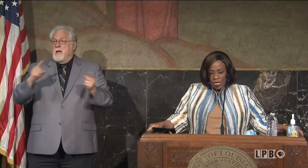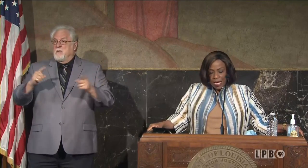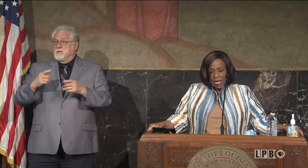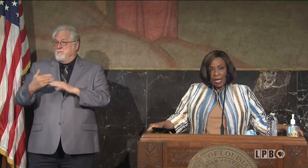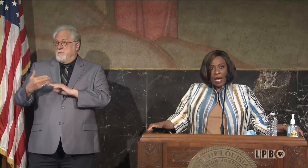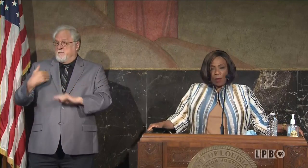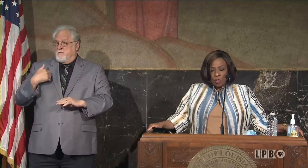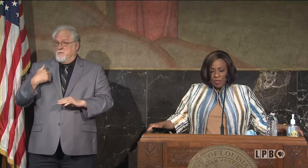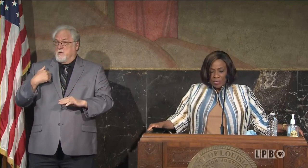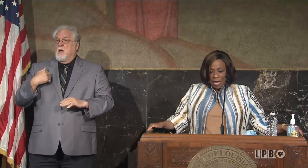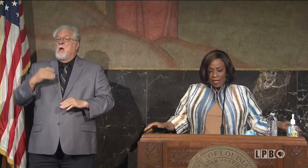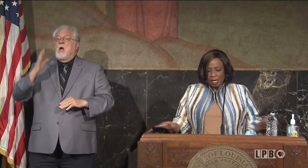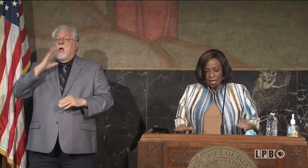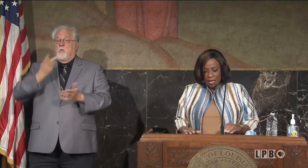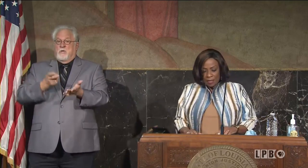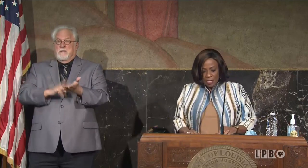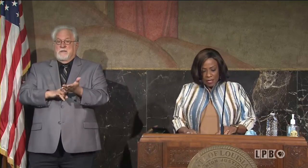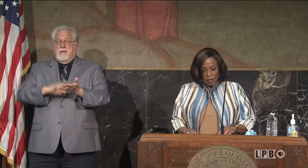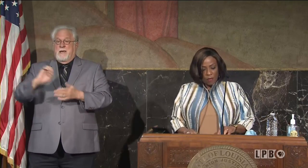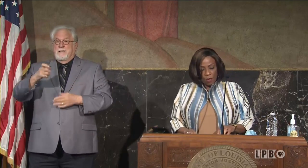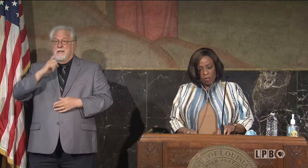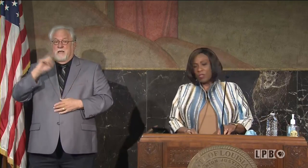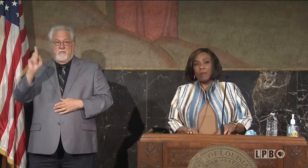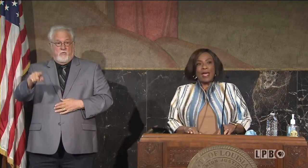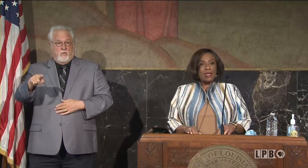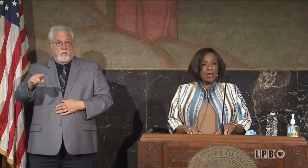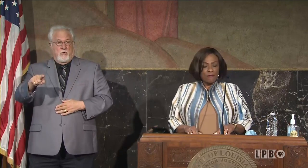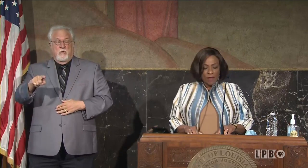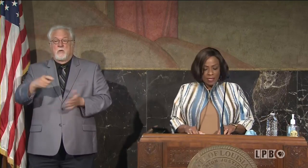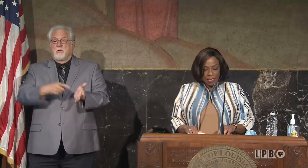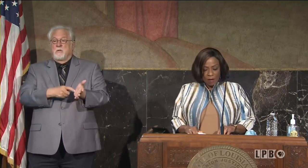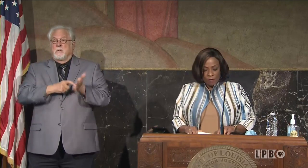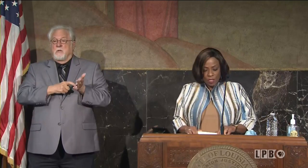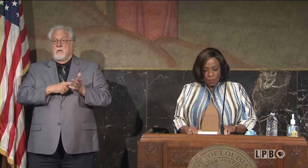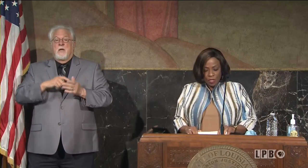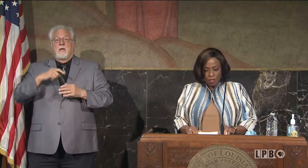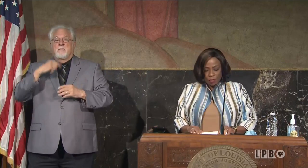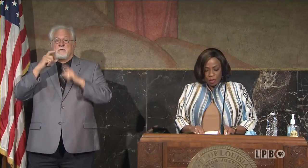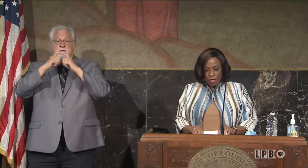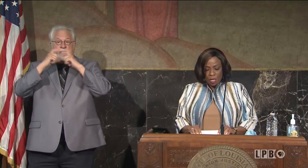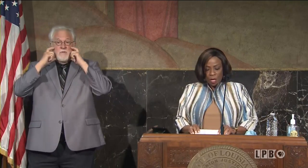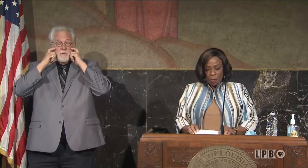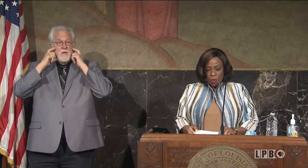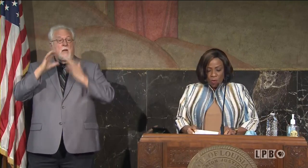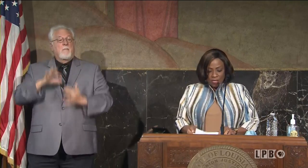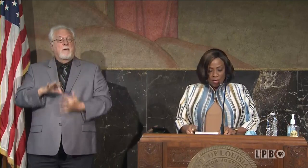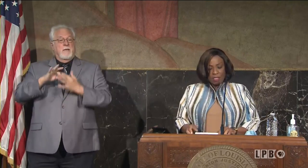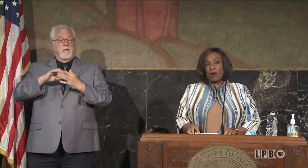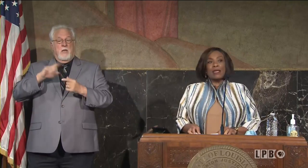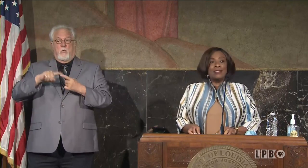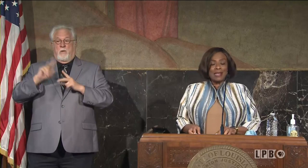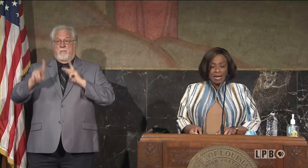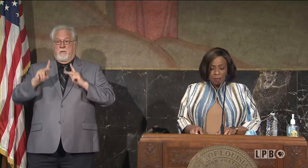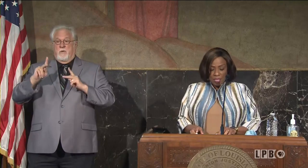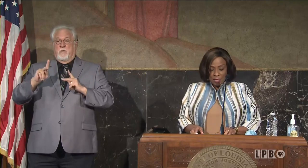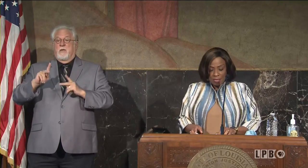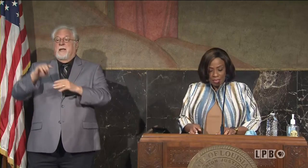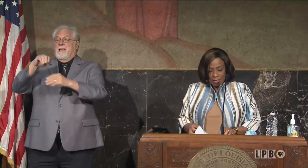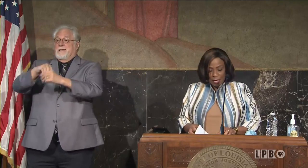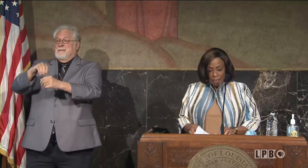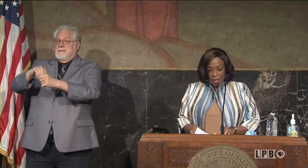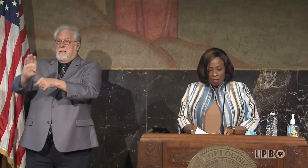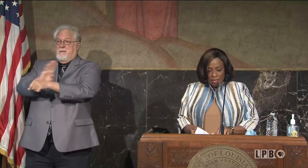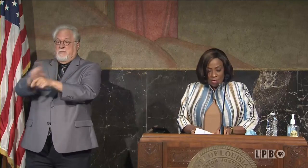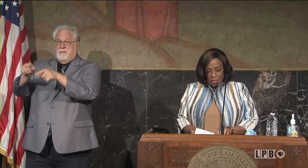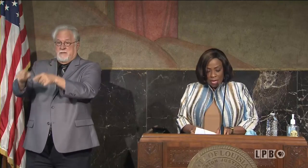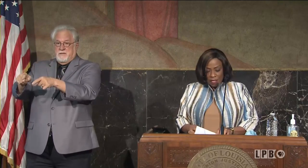earlier today, I will be signing an executive order to mandate face coverings, particularly when residents are inside